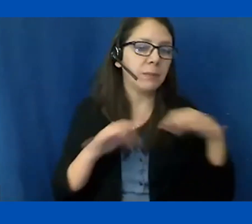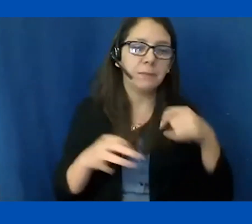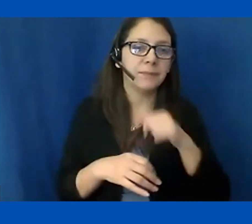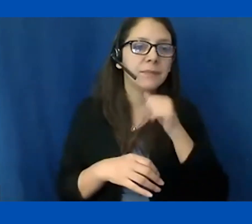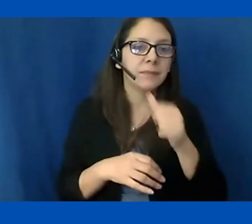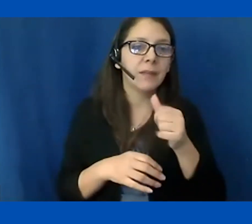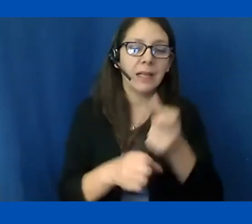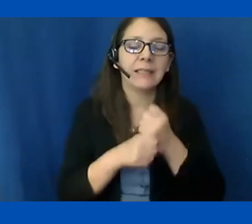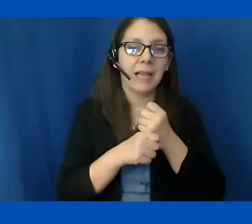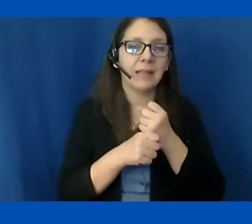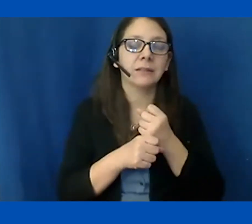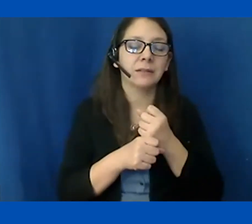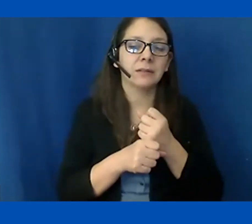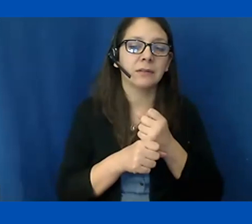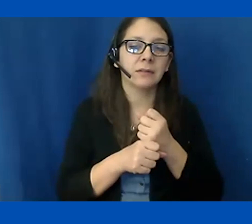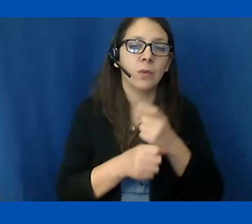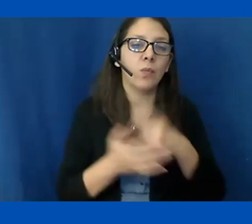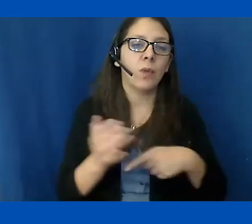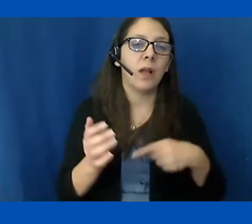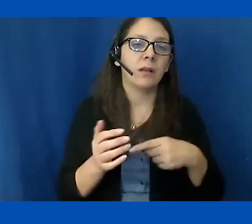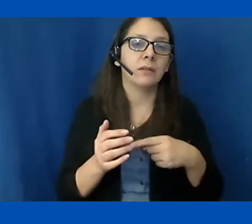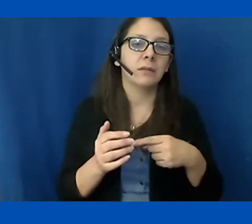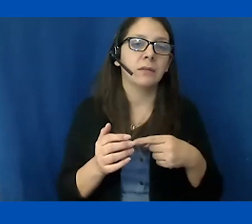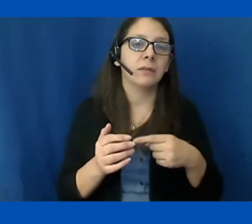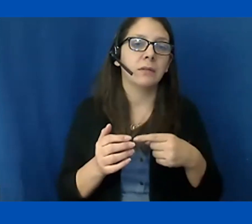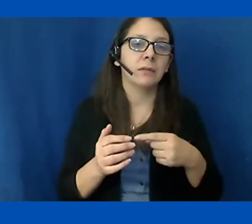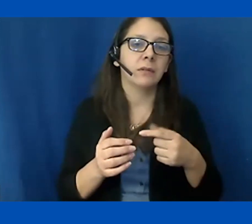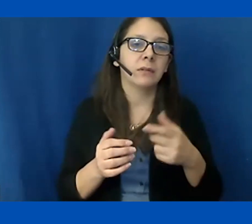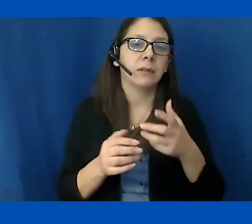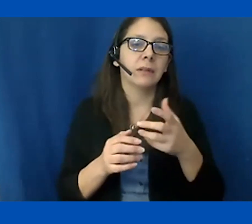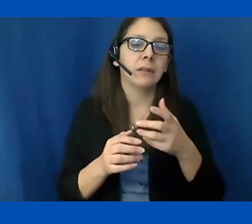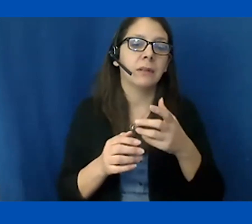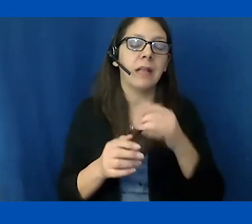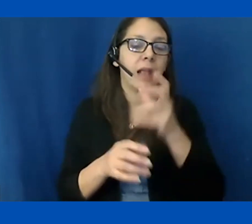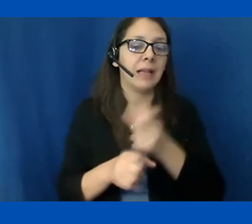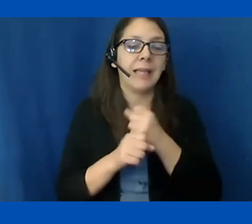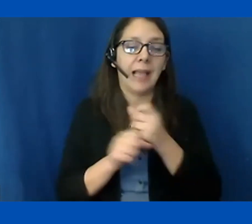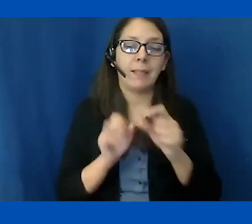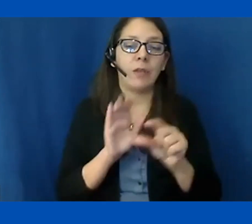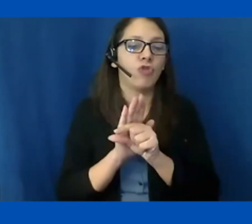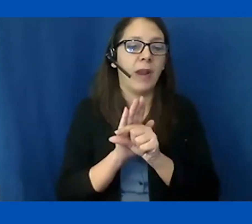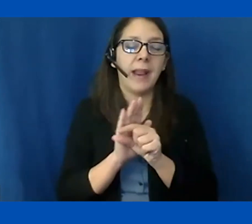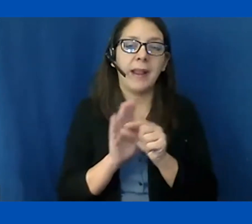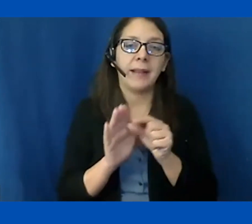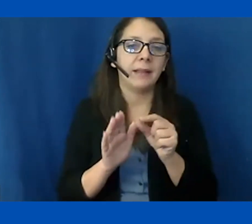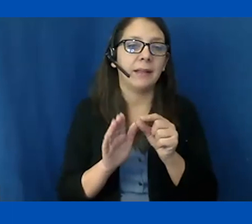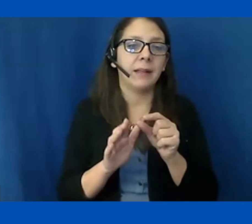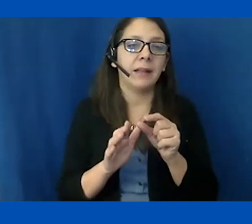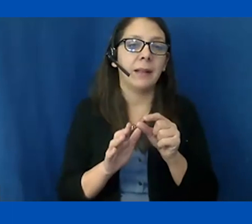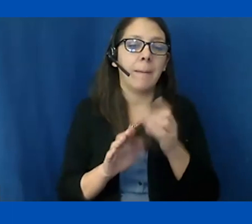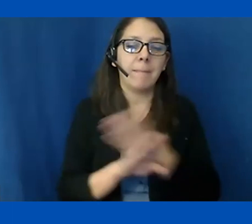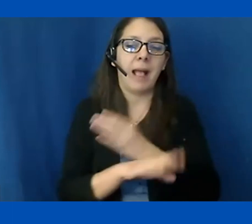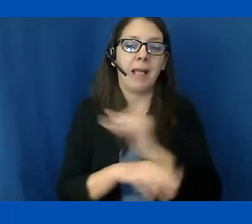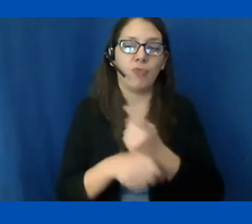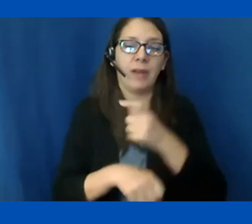sometime um, earlier than the the the day that I needed my grade in order to